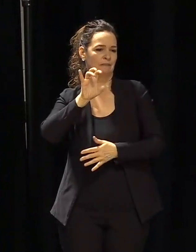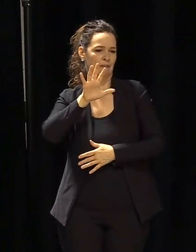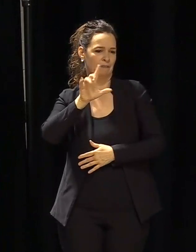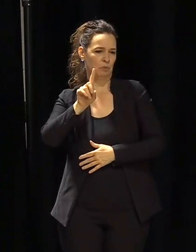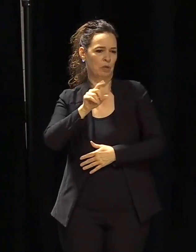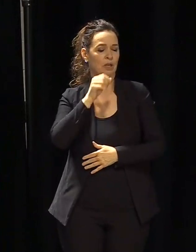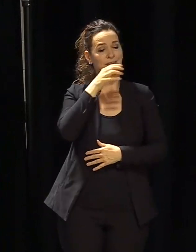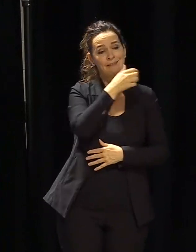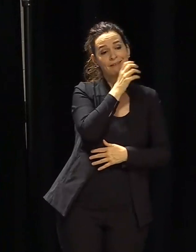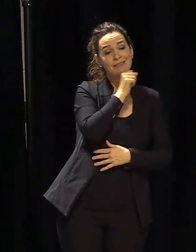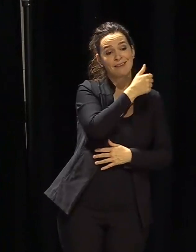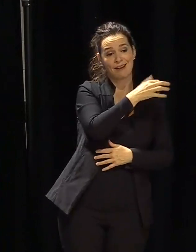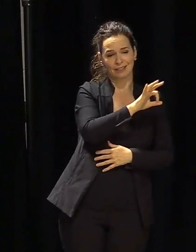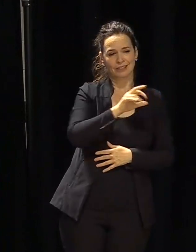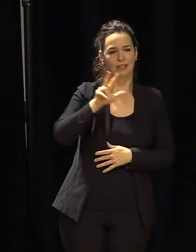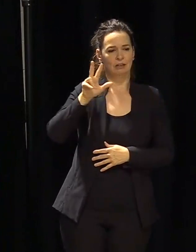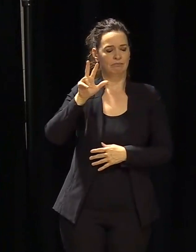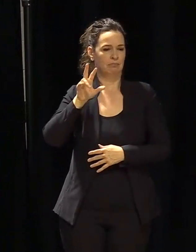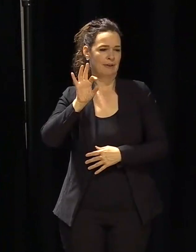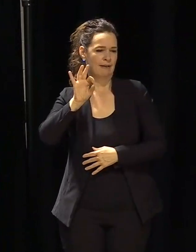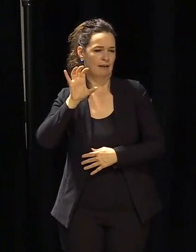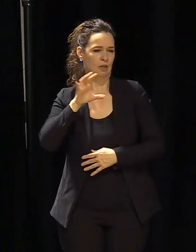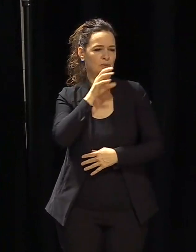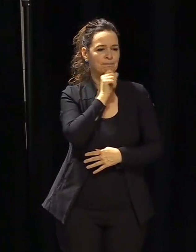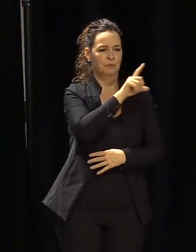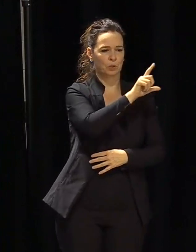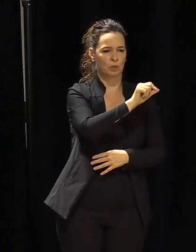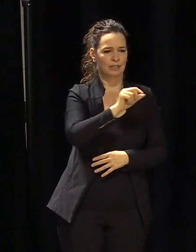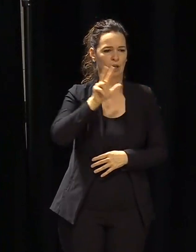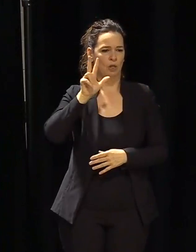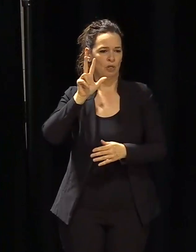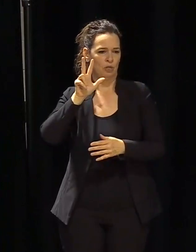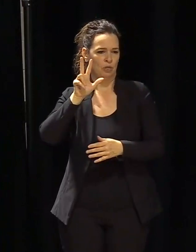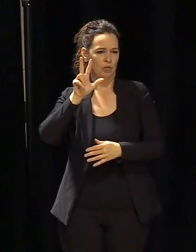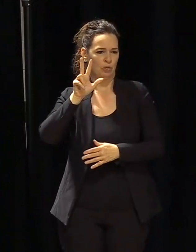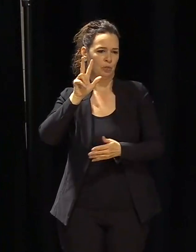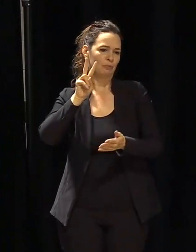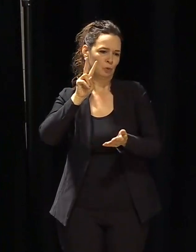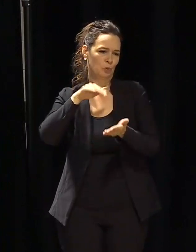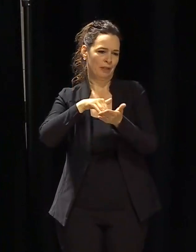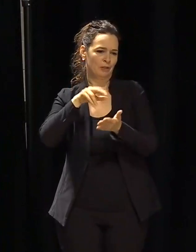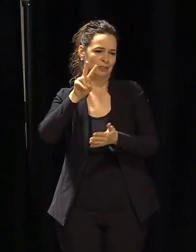1,900 cases under 19 years of age and 19 and under,